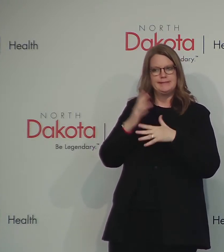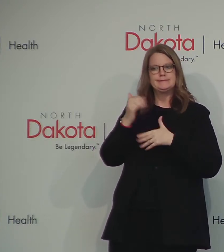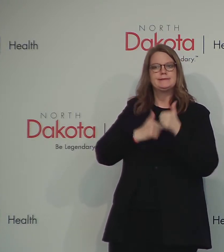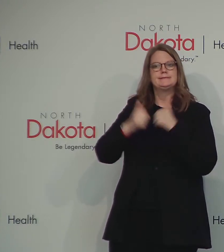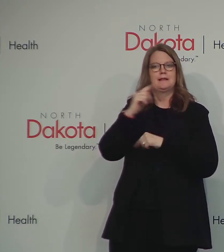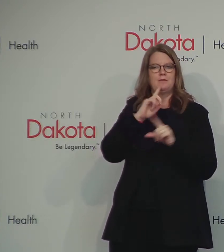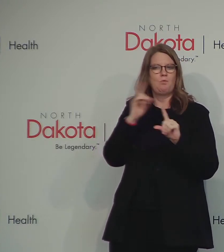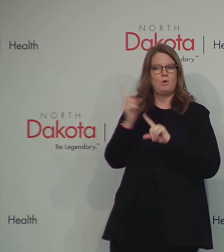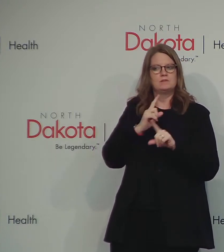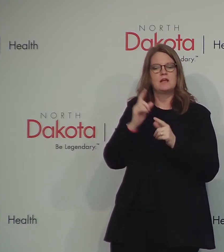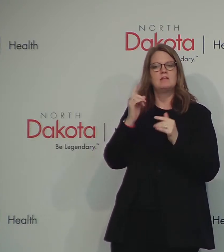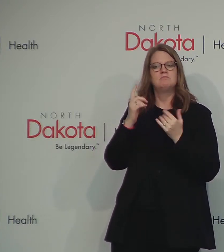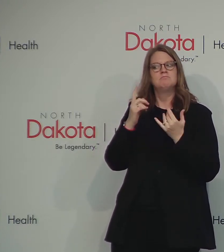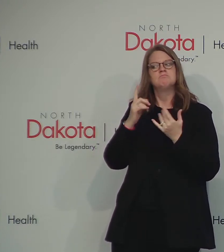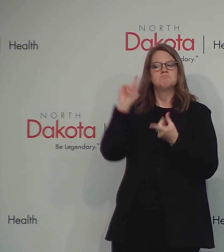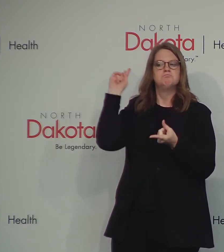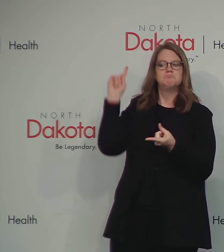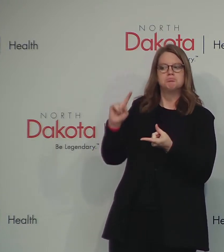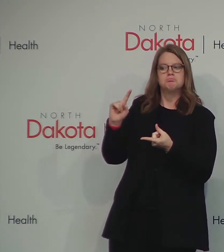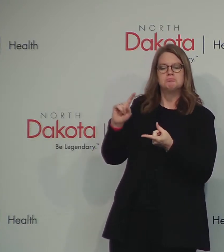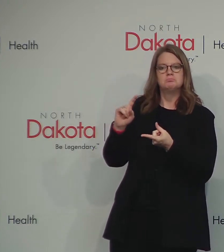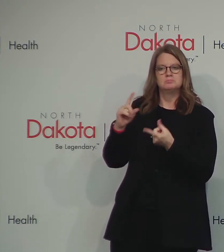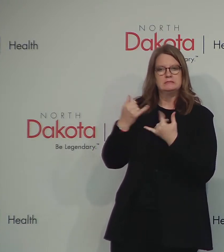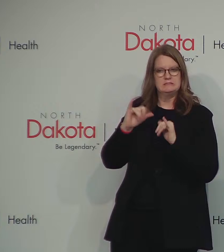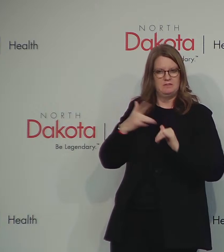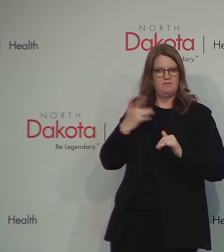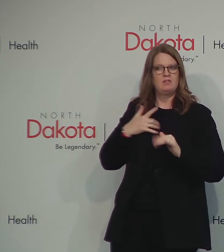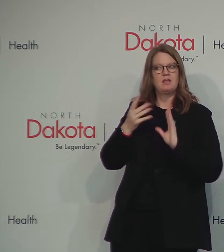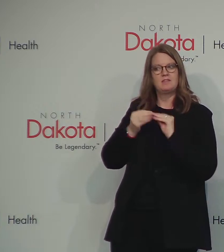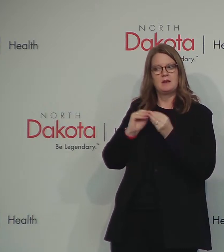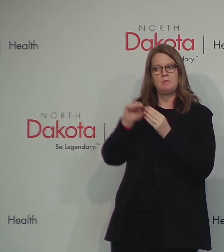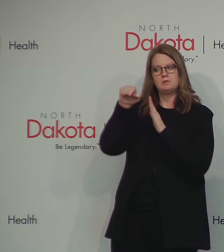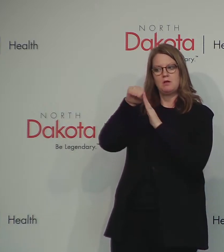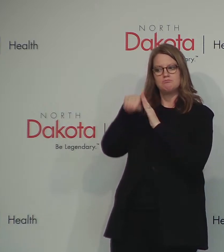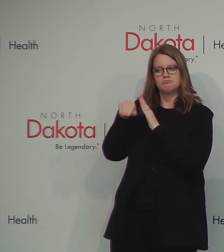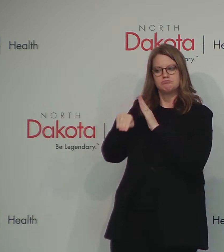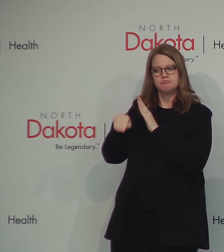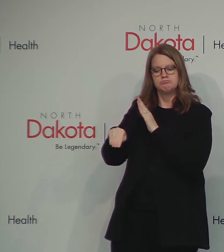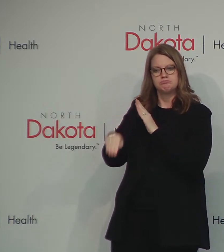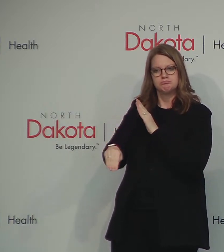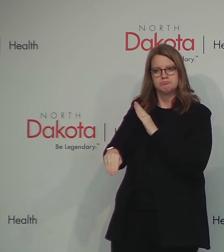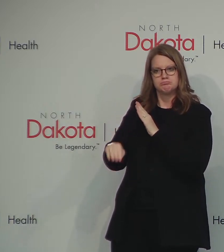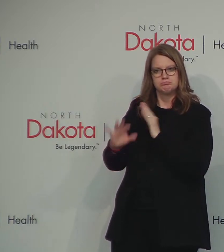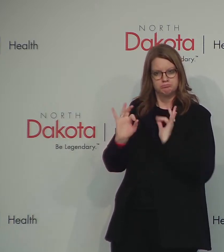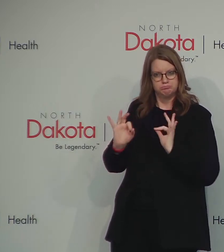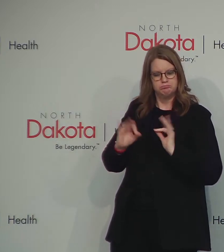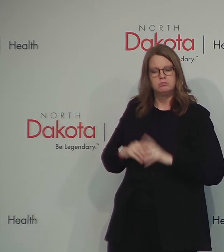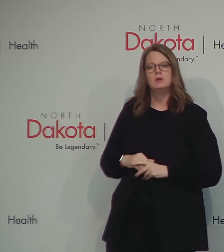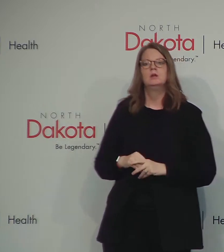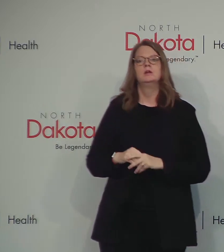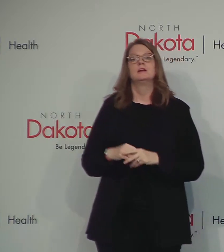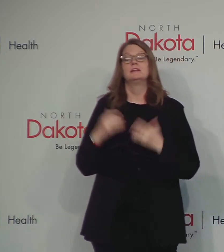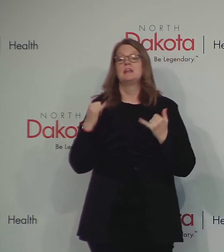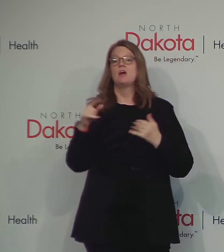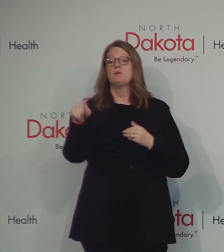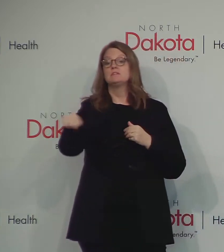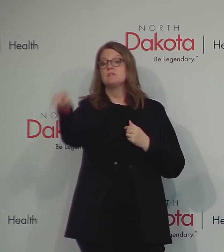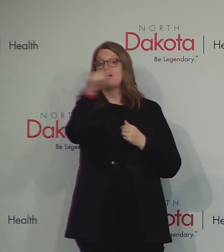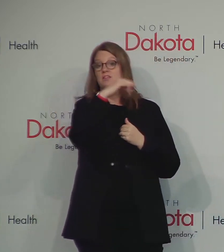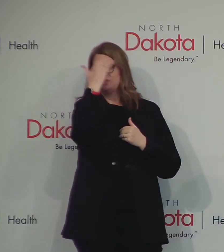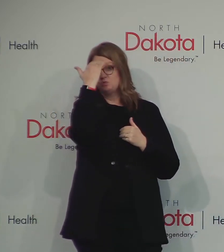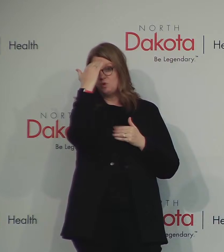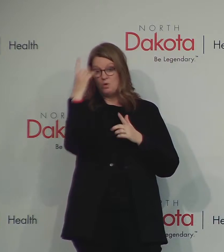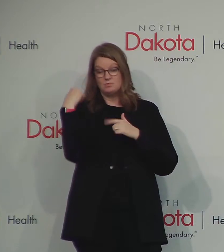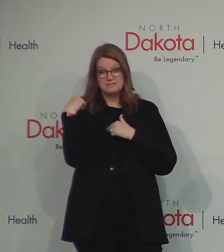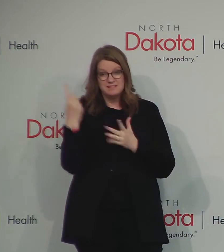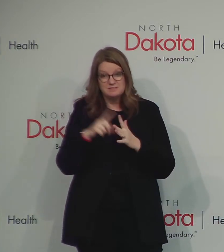measures, our numbers have continued to move in the right direction. And again, as all of you do know, that since the beginning we've